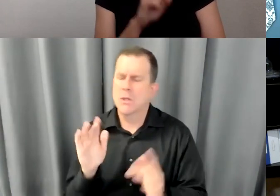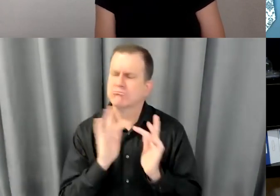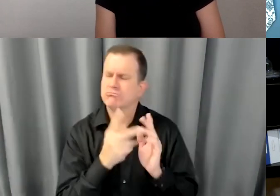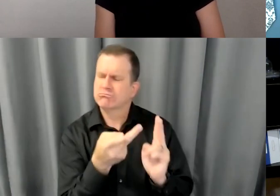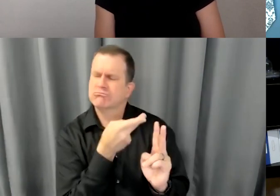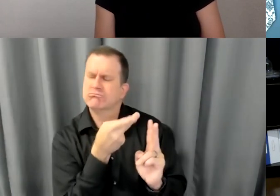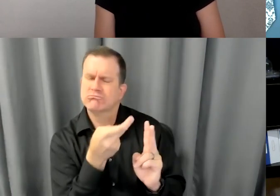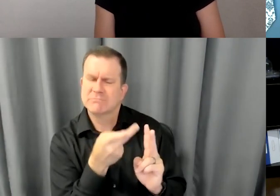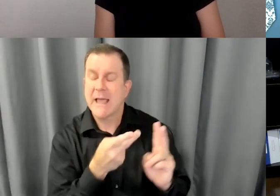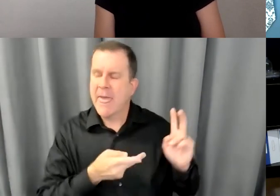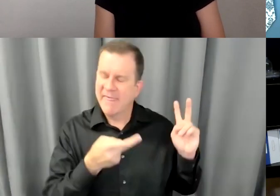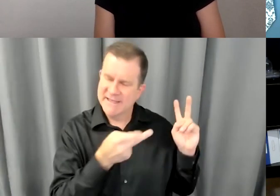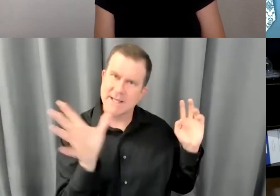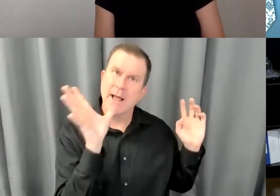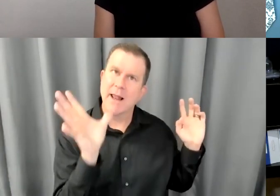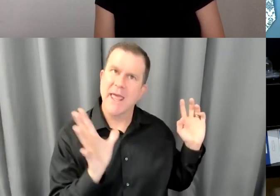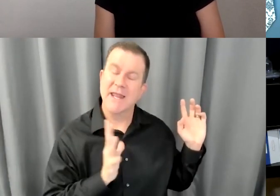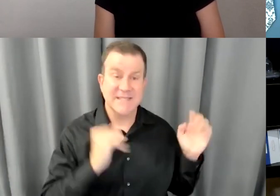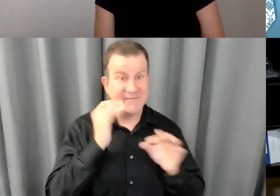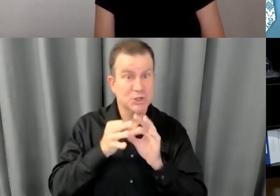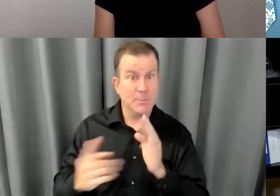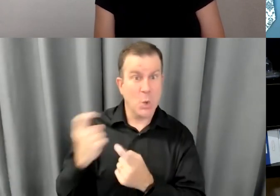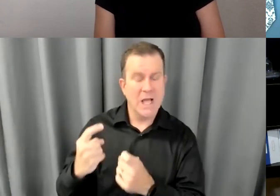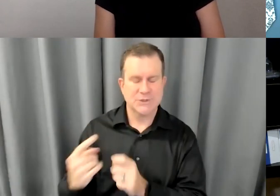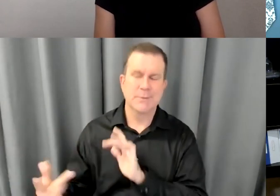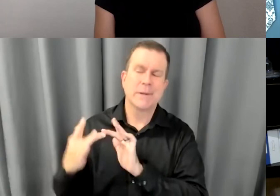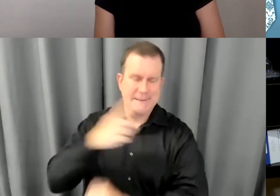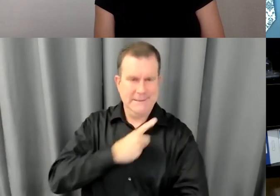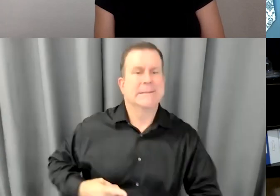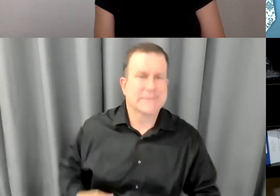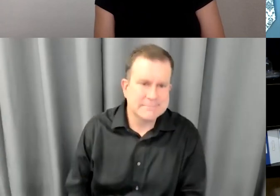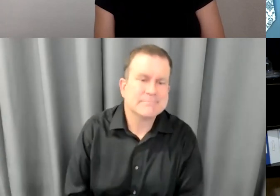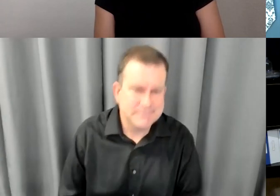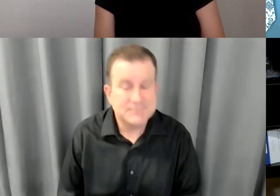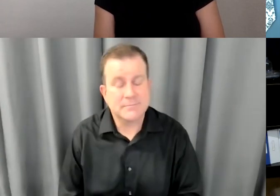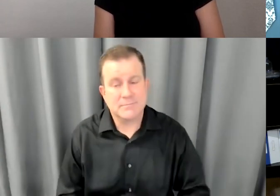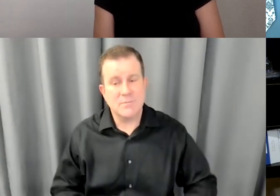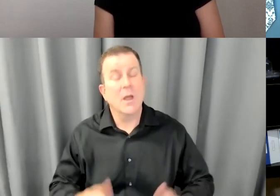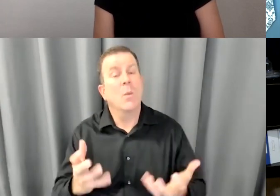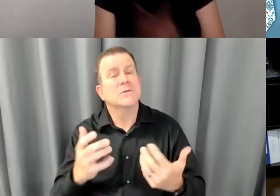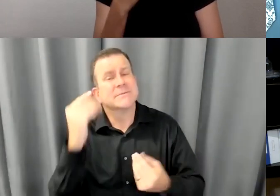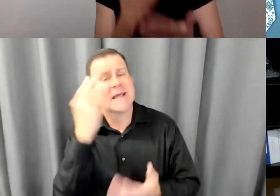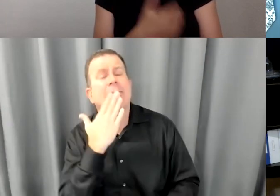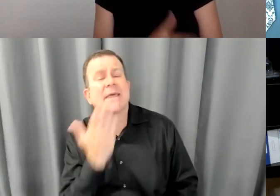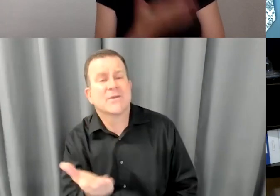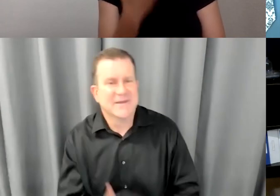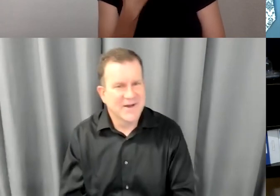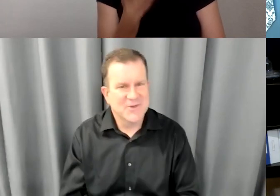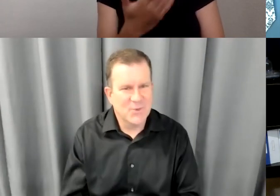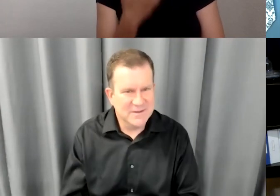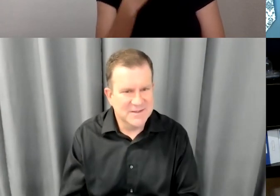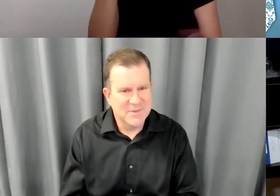these ladies. And if it's an interpreter question, I'll put you in touch with Dean. But I would say thank you for joining